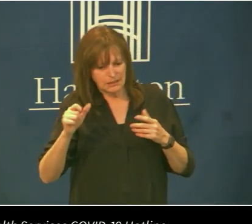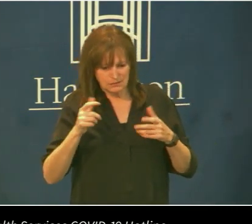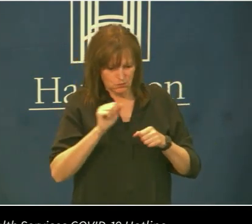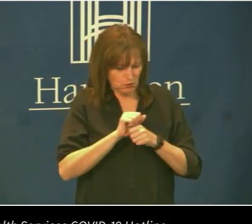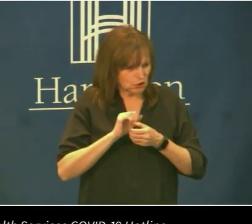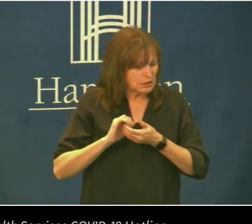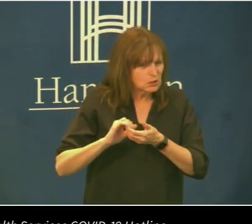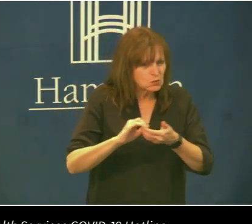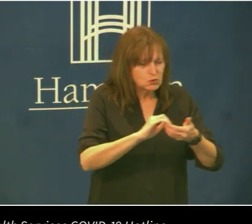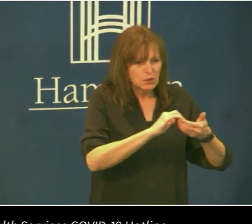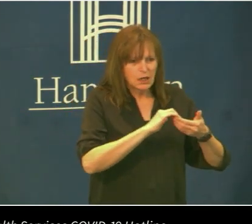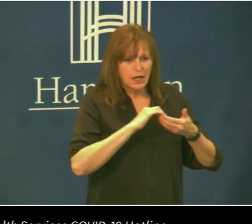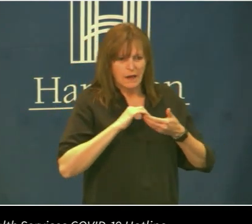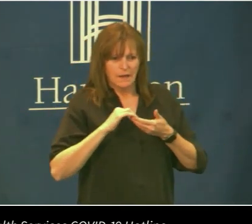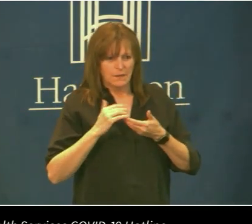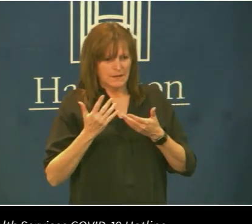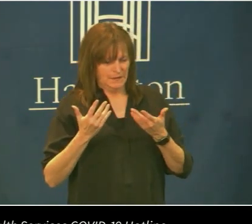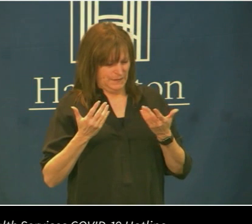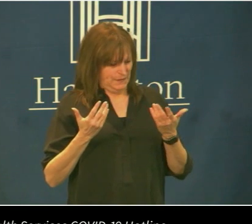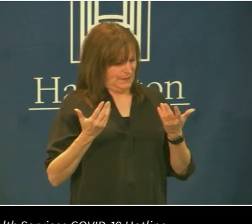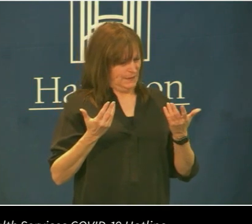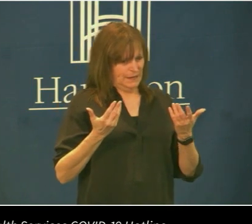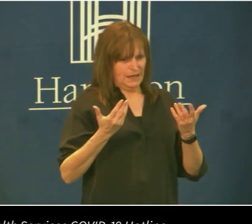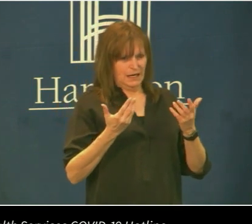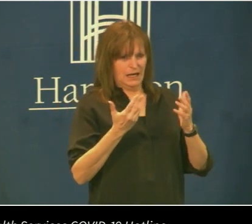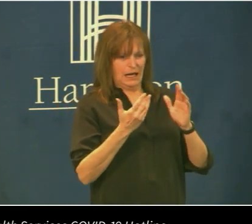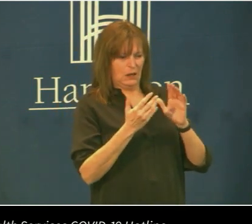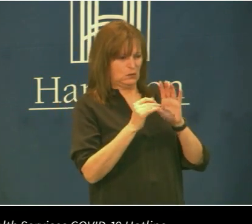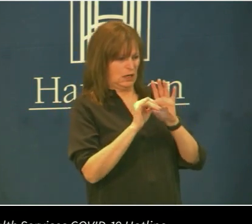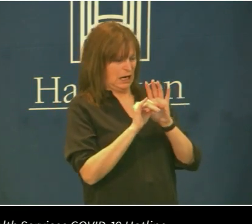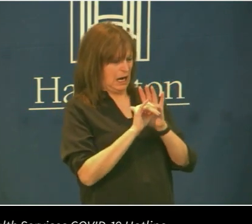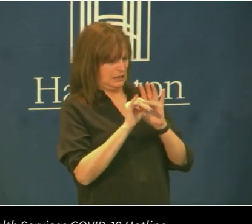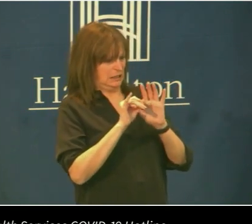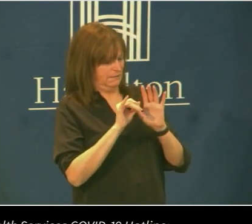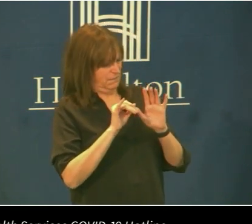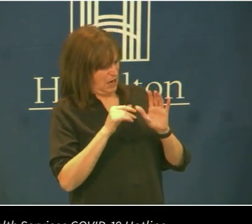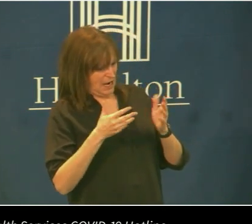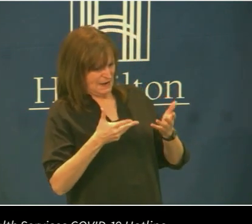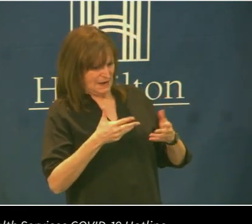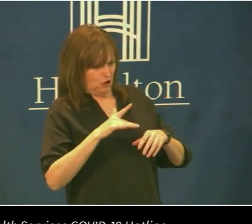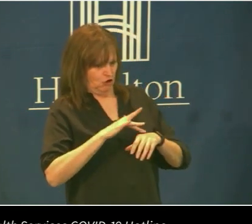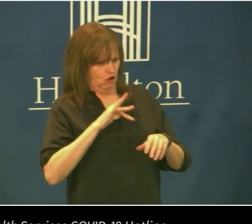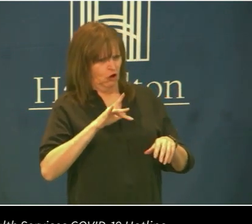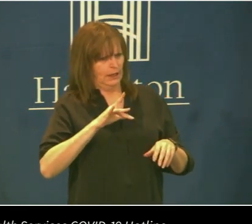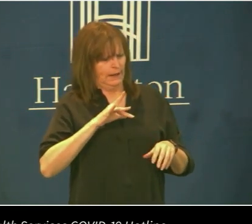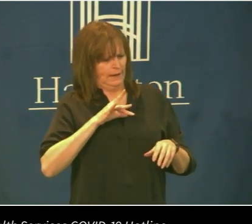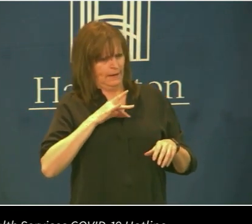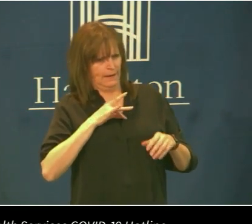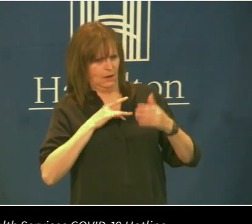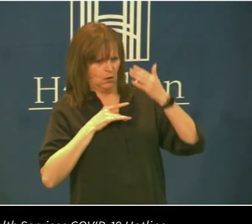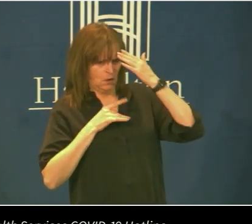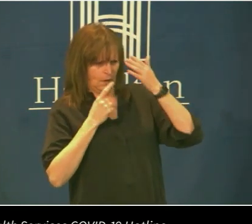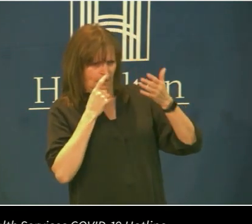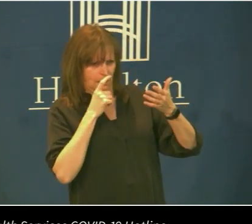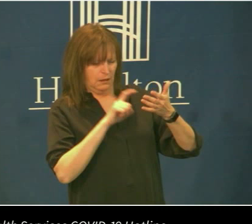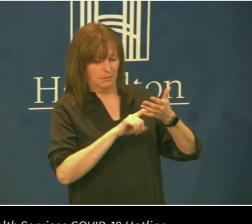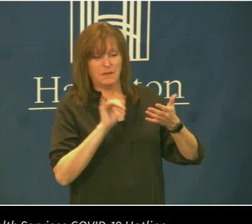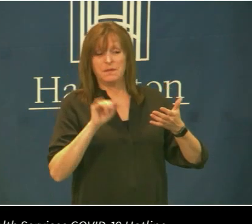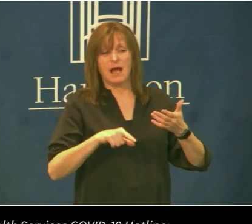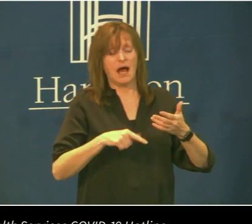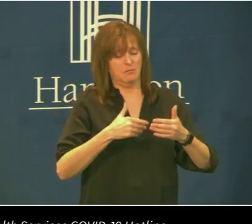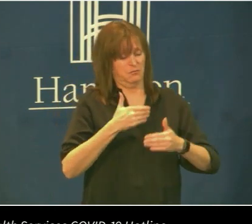well in stage, but still working through. I'll highlight Paul's